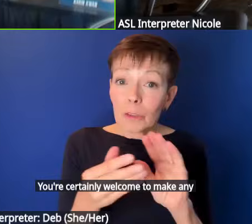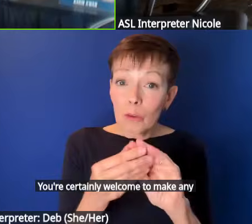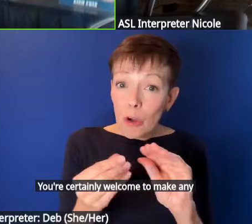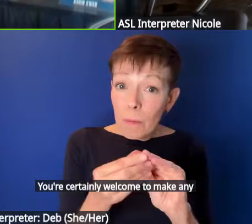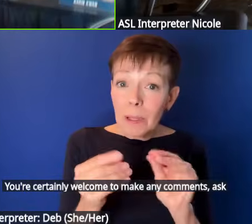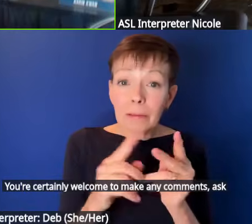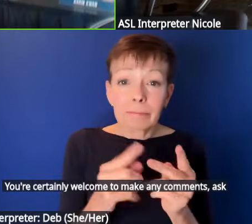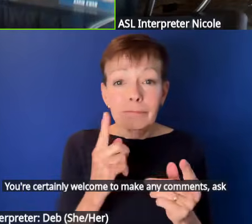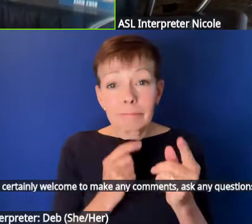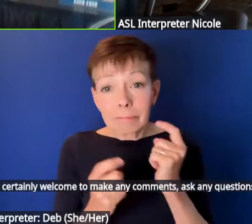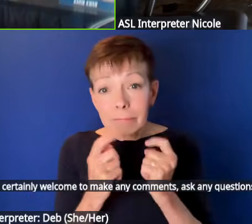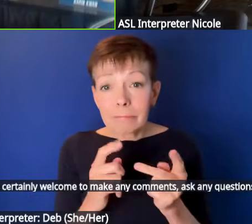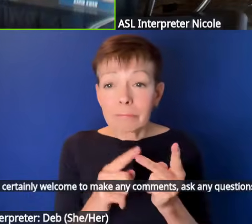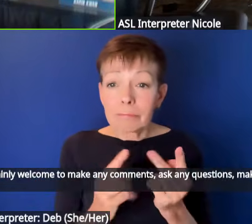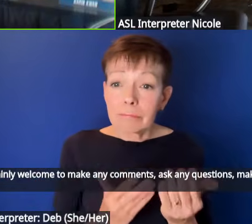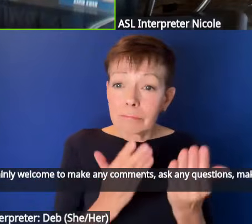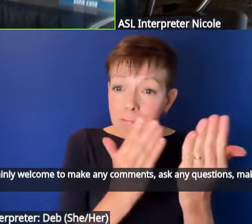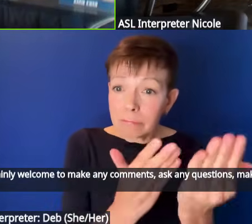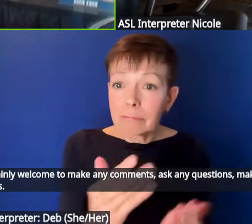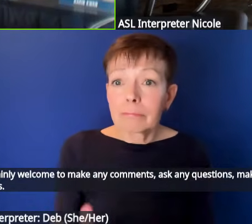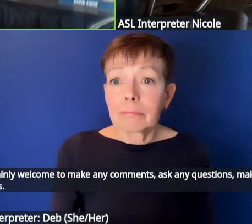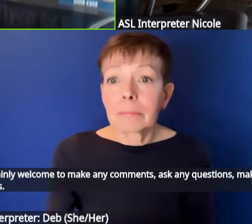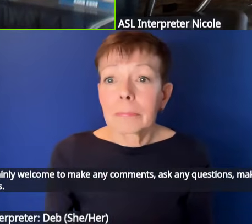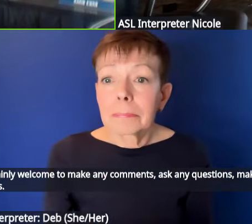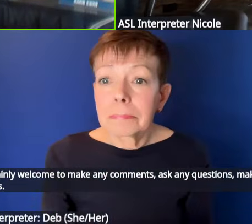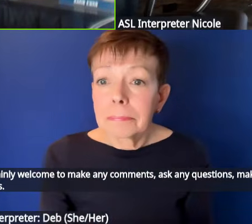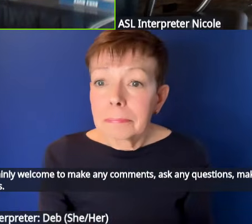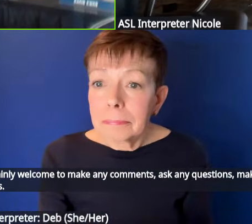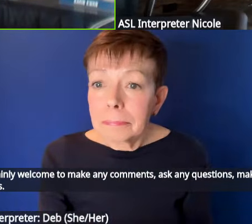any questions, make any suggestions.